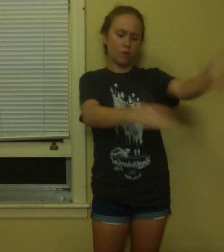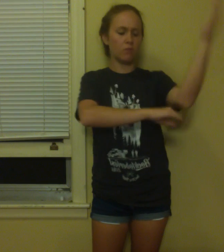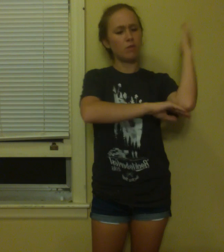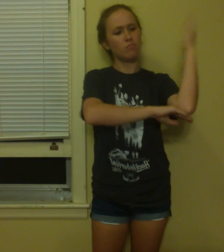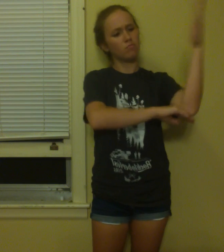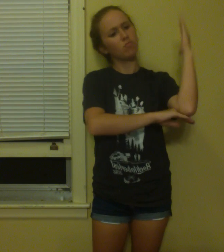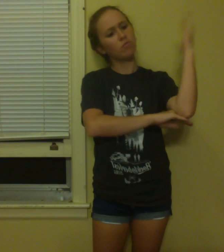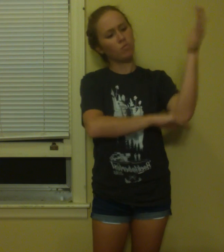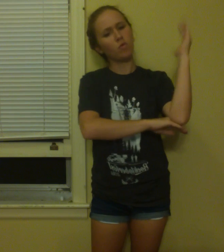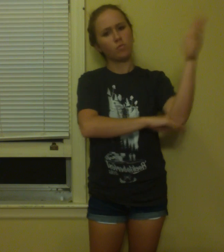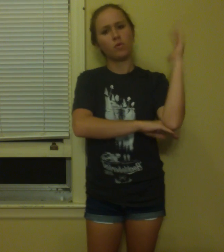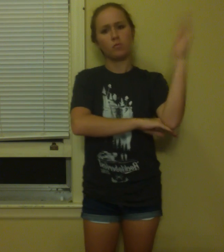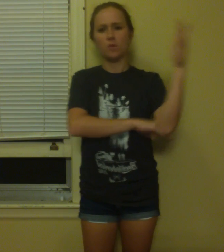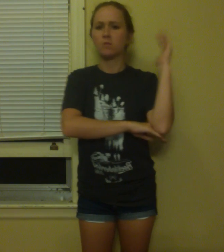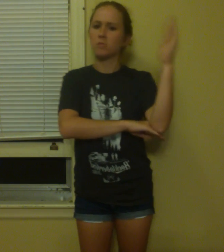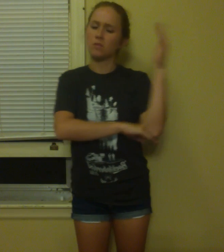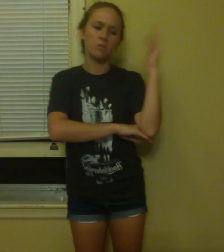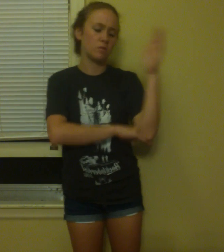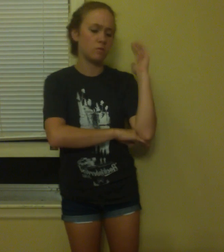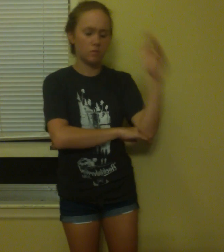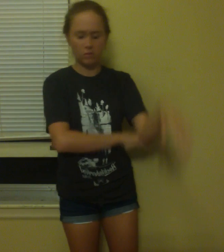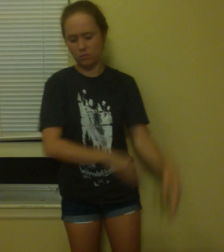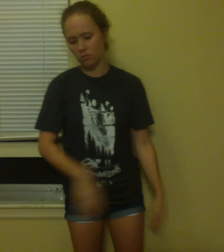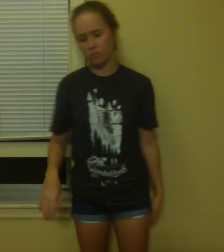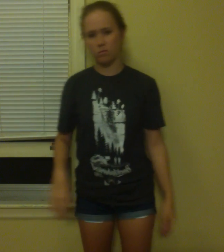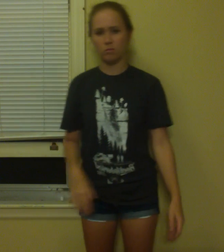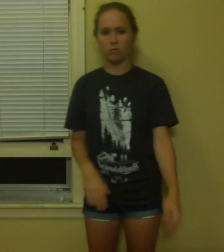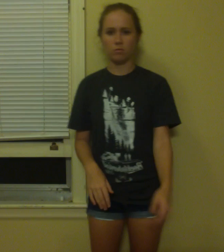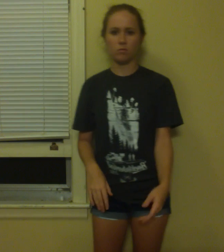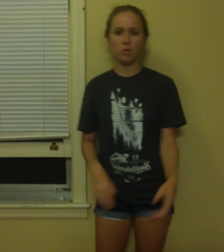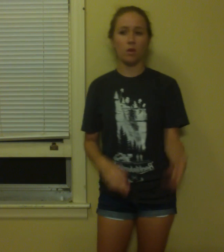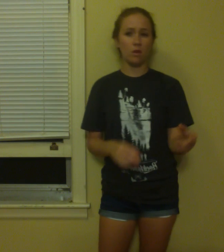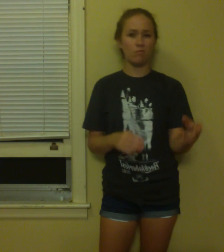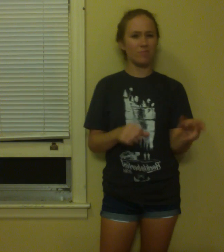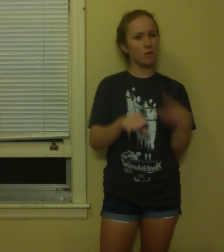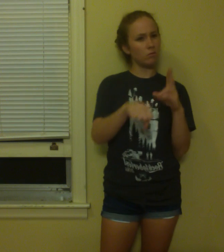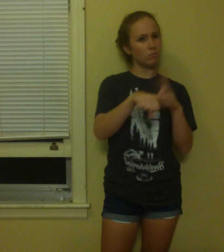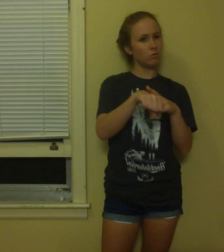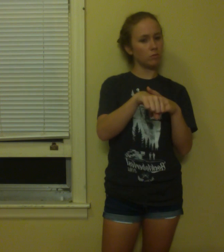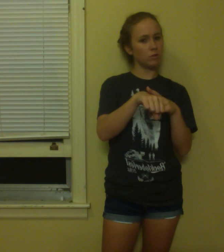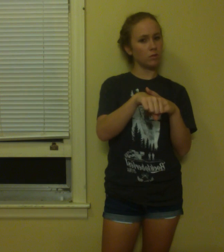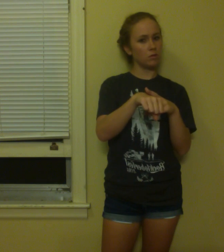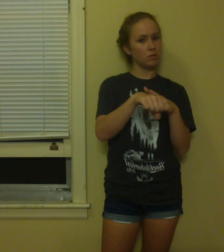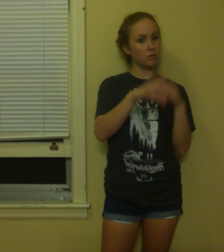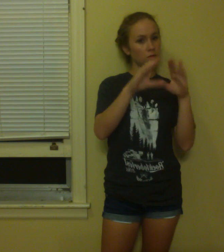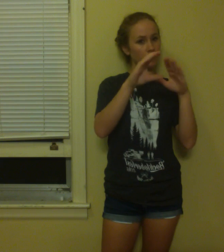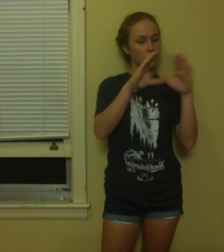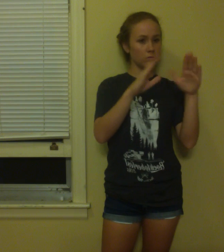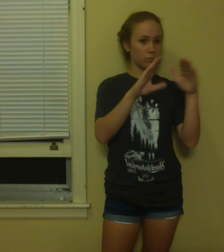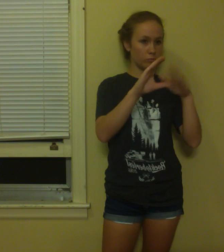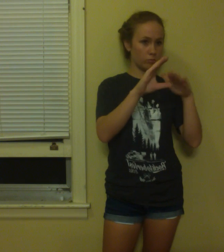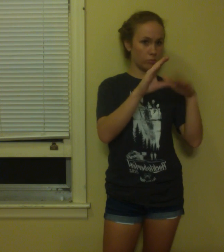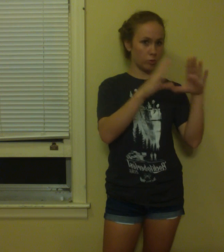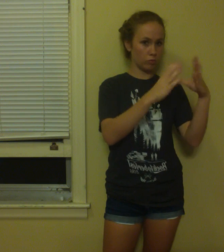dead, right? Unlimited speech by usually the minority power. The idea is is that, remember, you need to have 51 votes